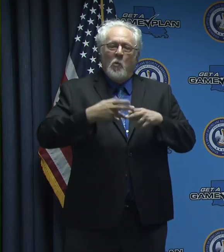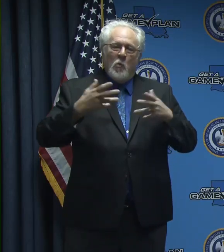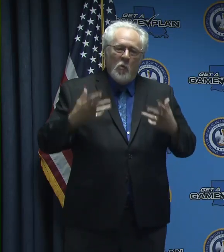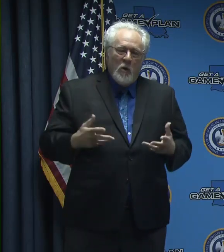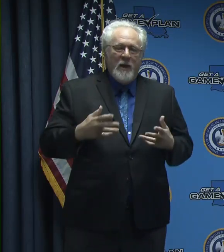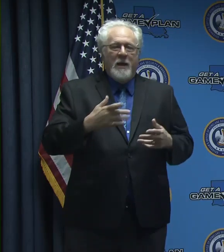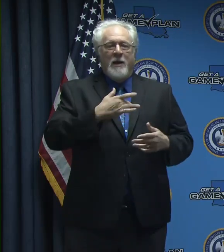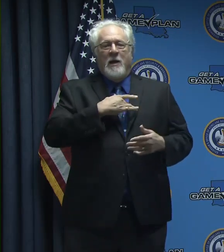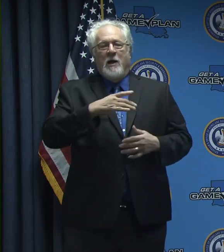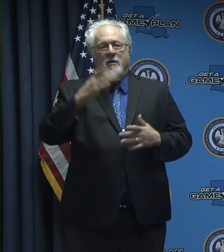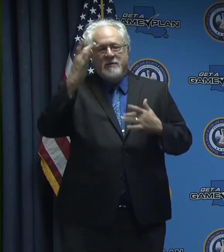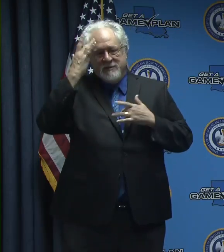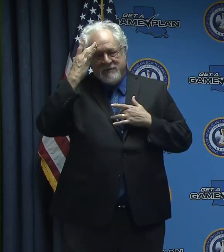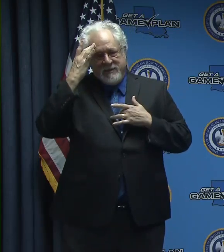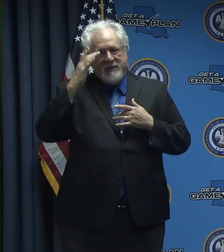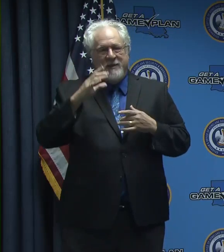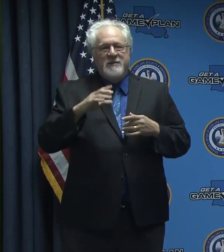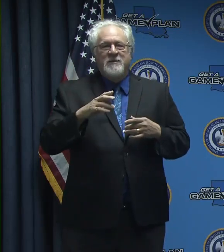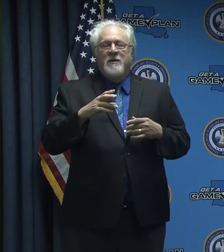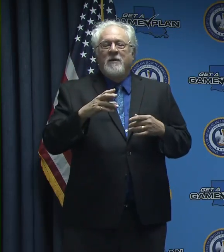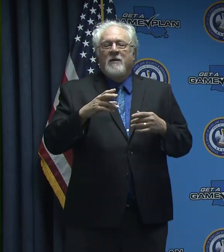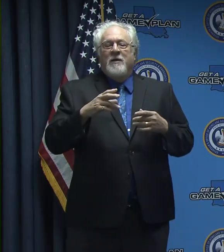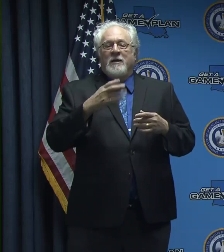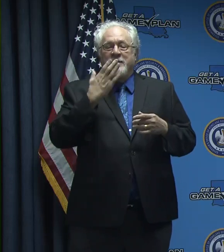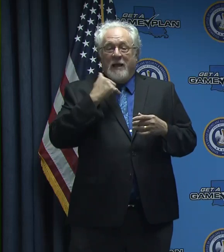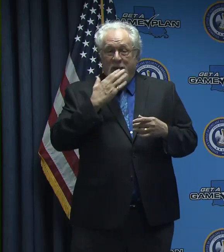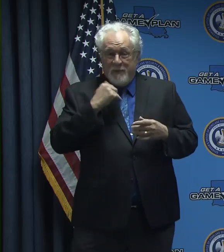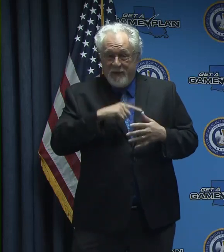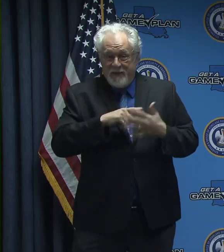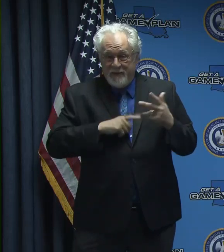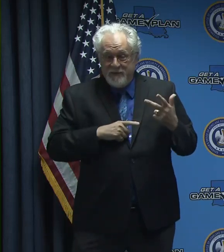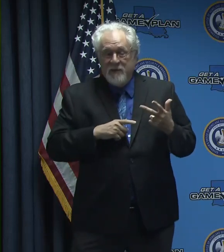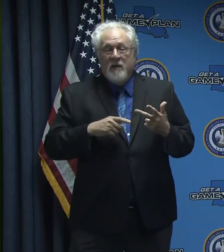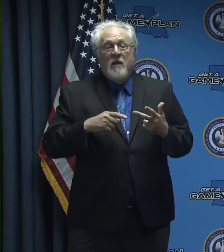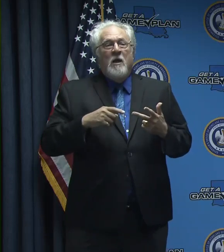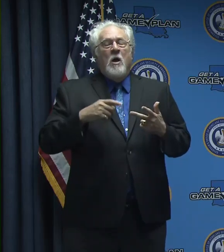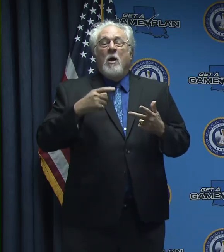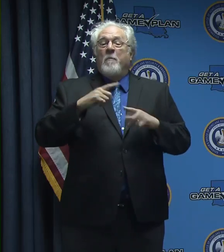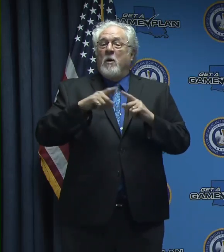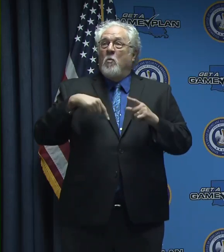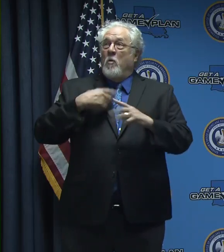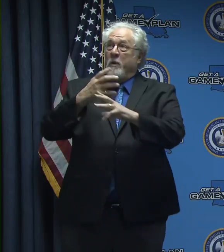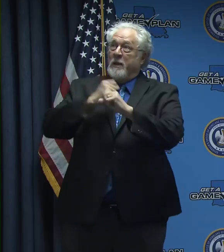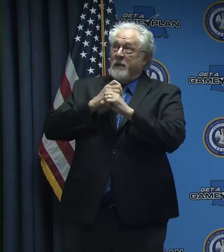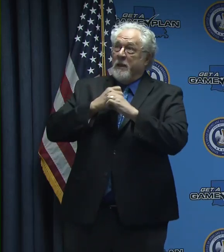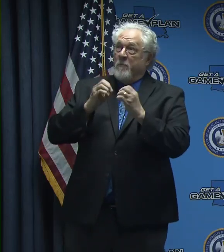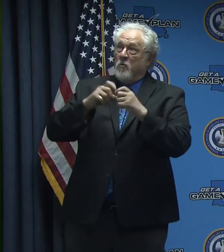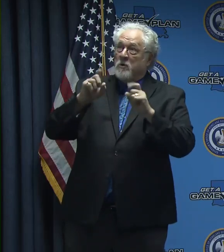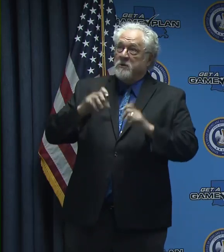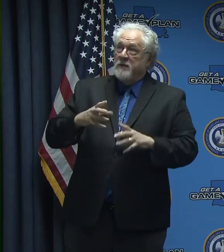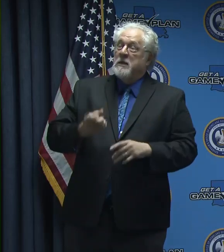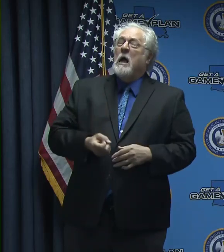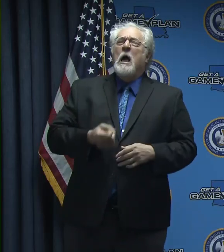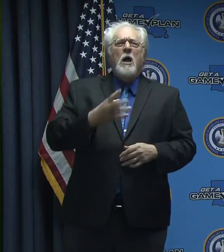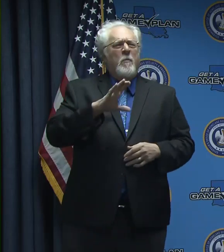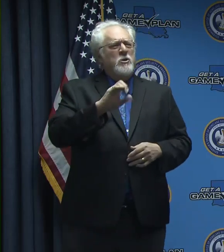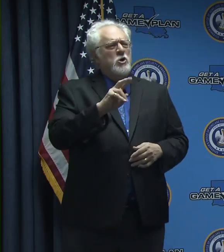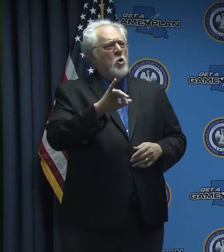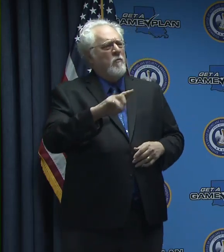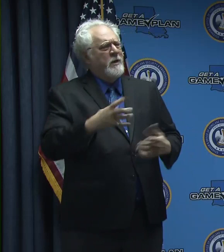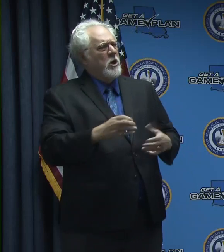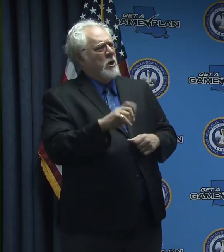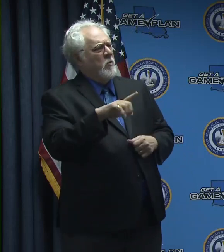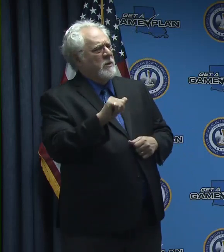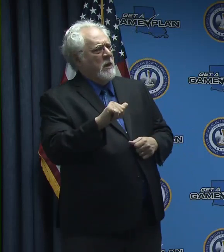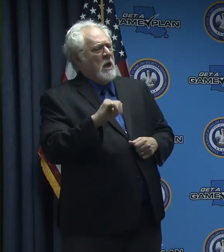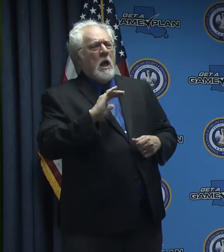feeding into that. But as we get more tests in and figure out where we really are, how much COVID is in Louisiana, our numbers are